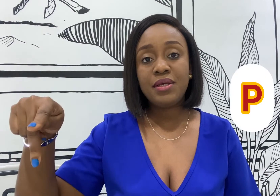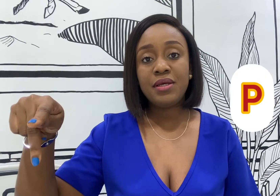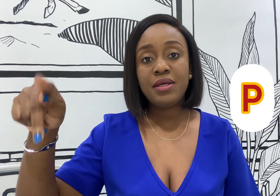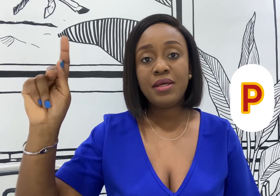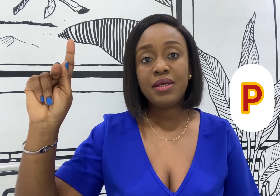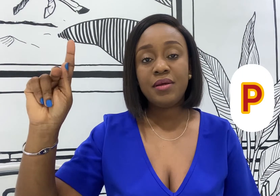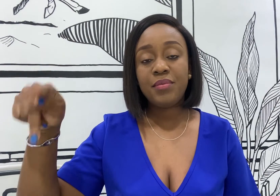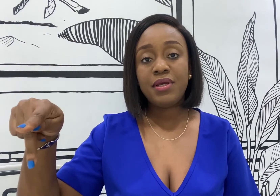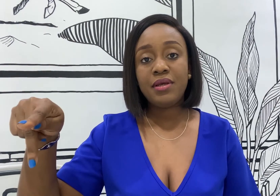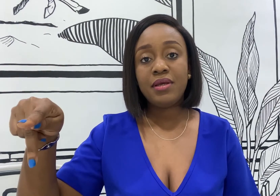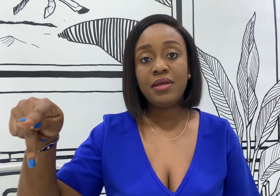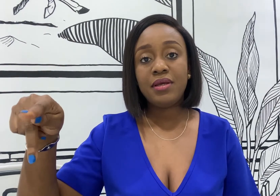P,